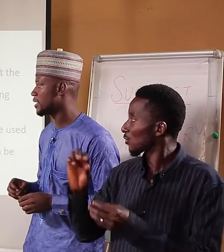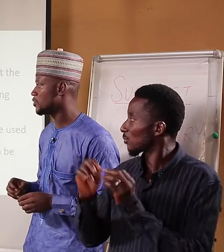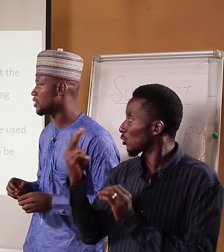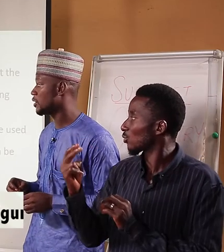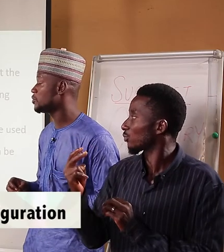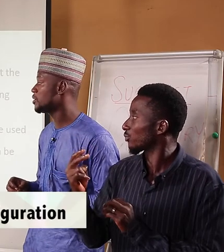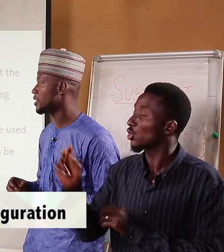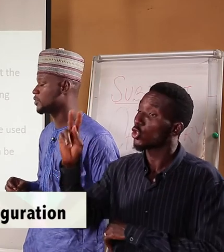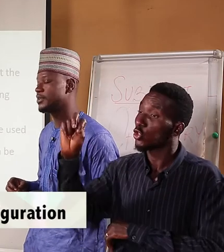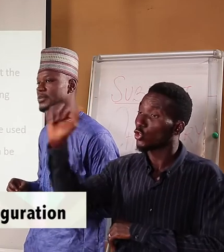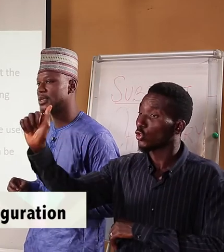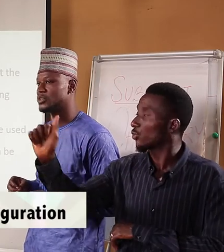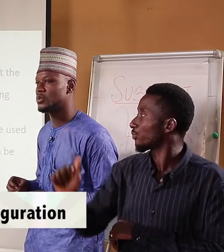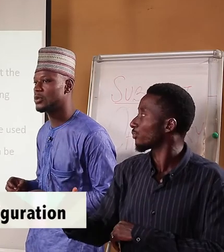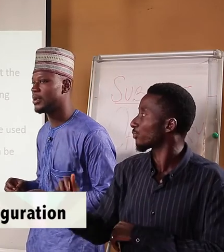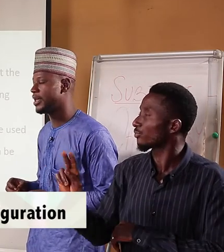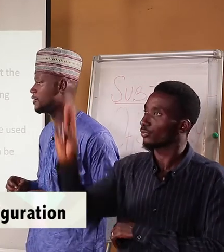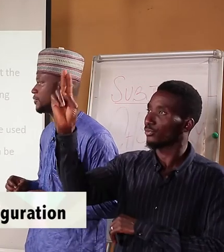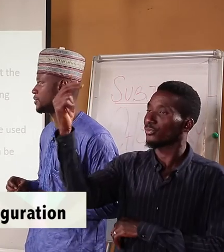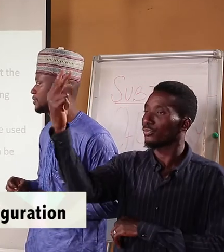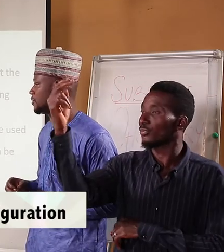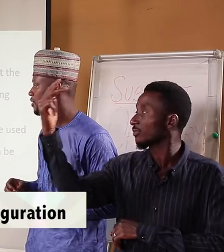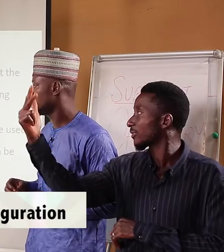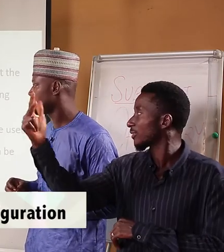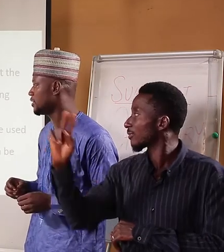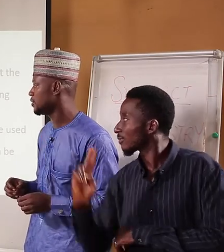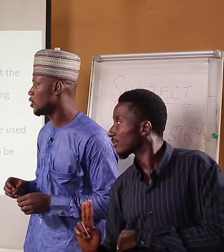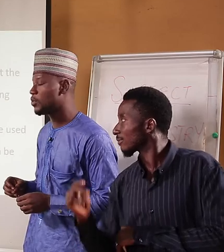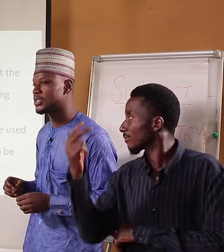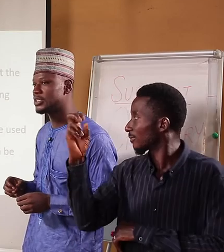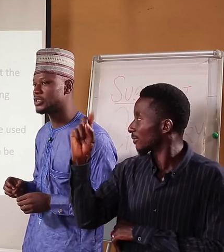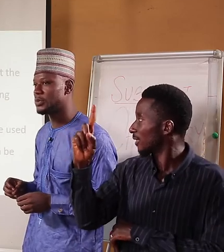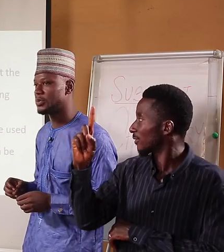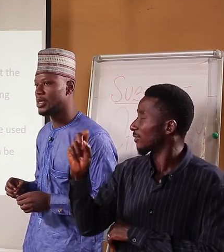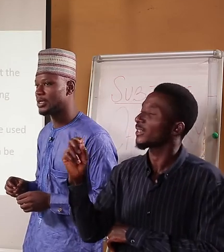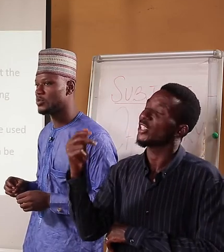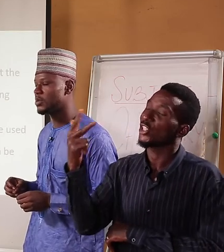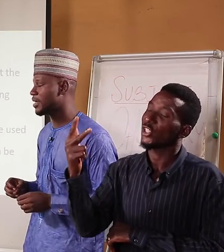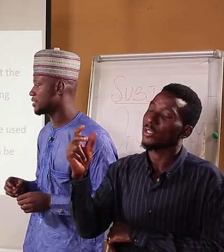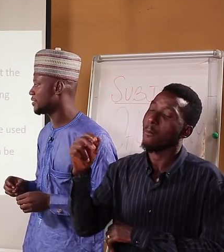23, atomic mass 23, atomic number 11. 3,